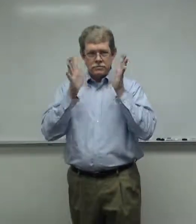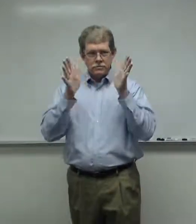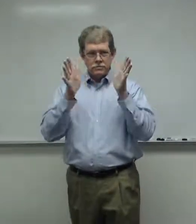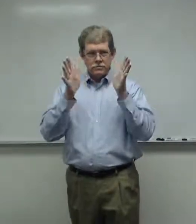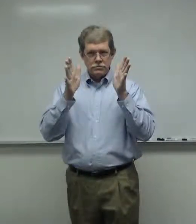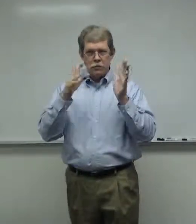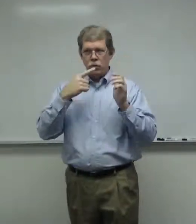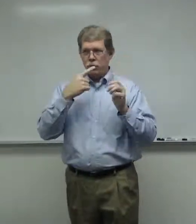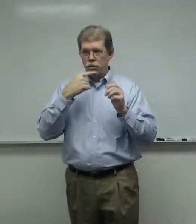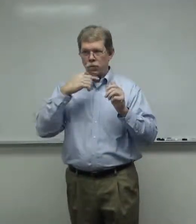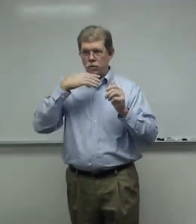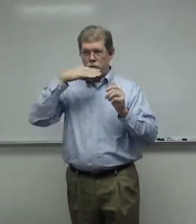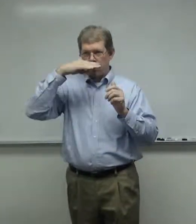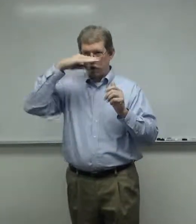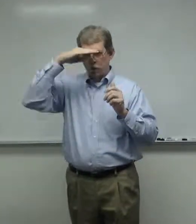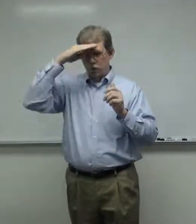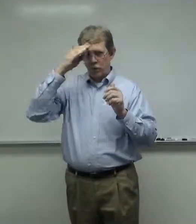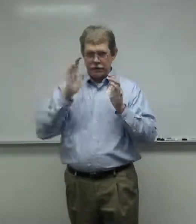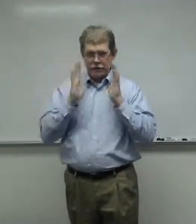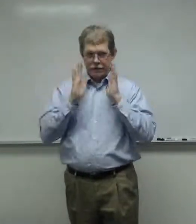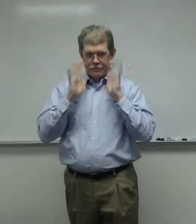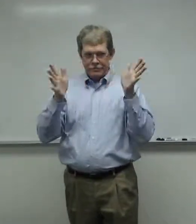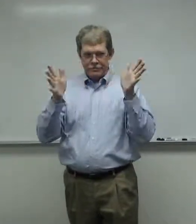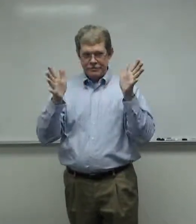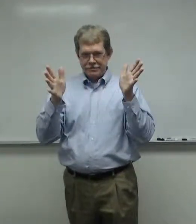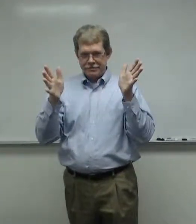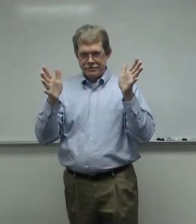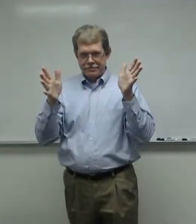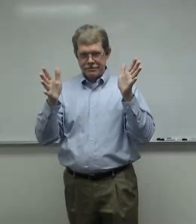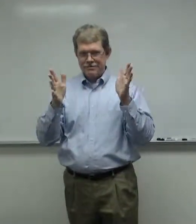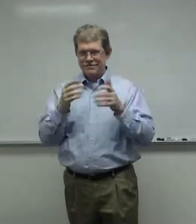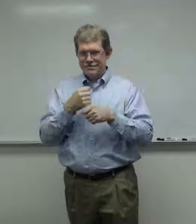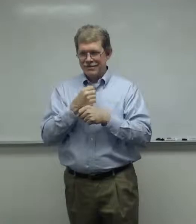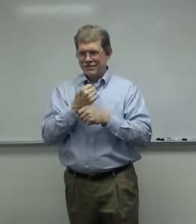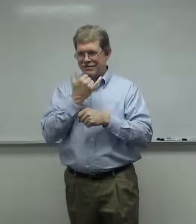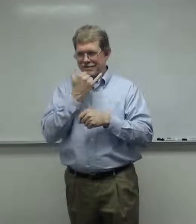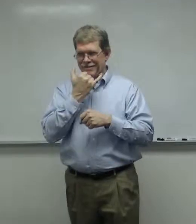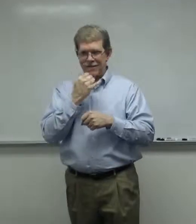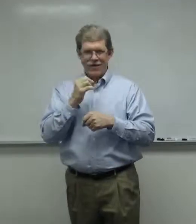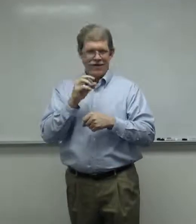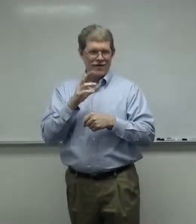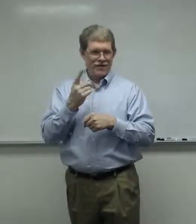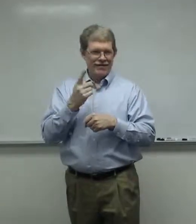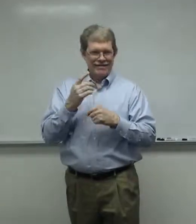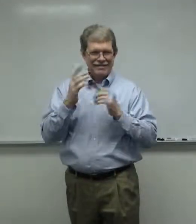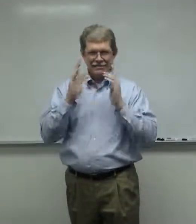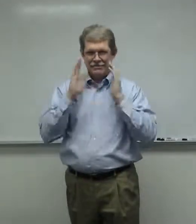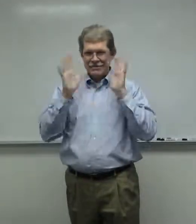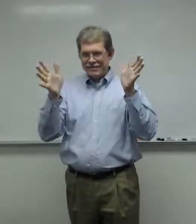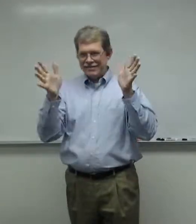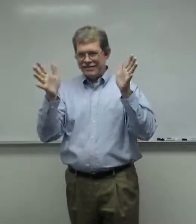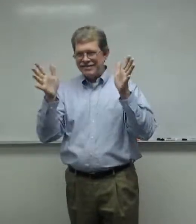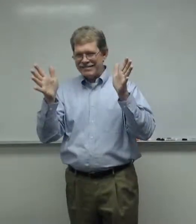And then this is embarrassed, you know, red face, embarrassed. It's like, oh, you made that